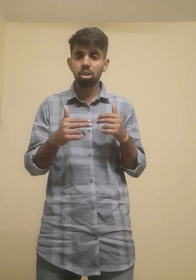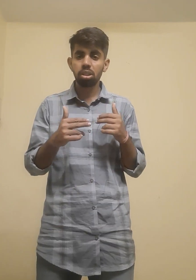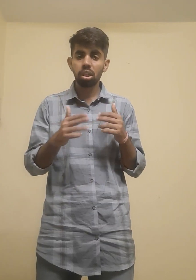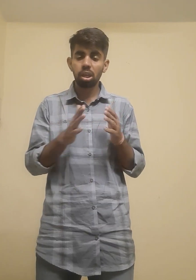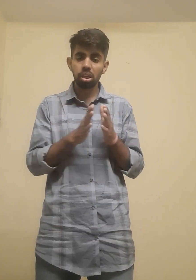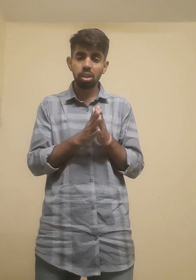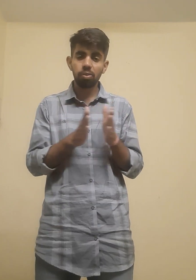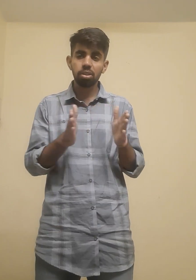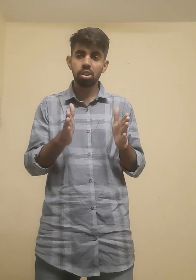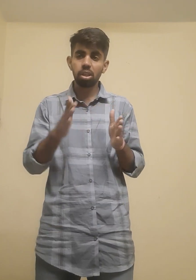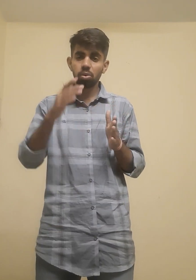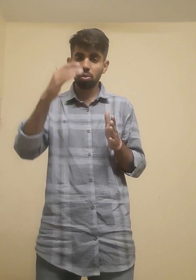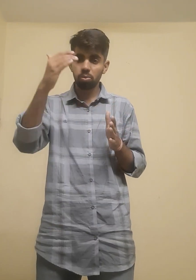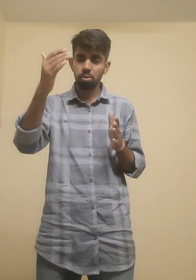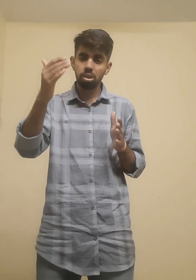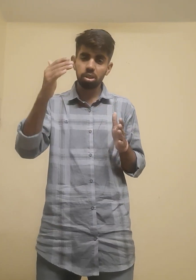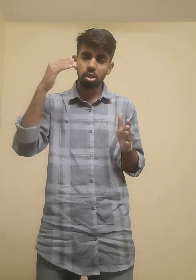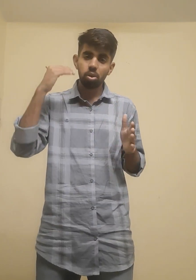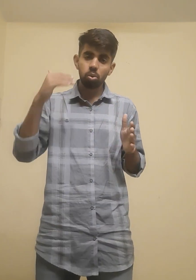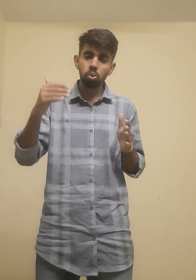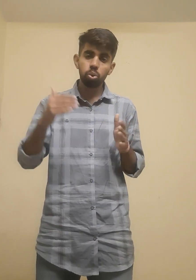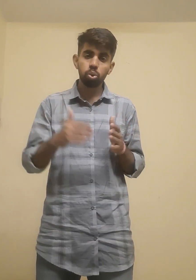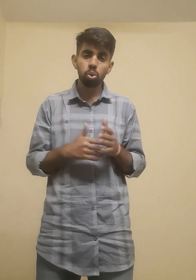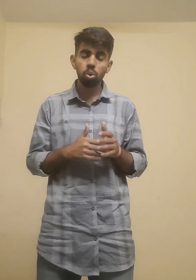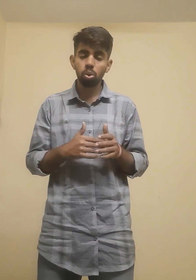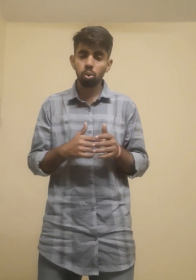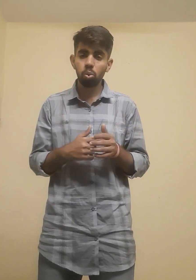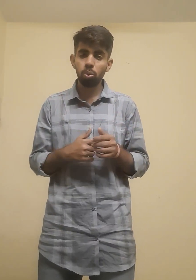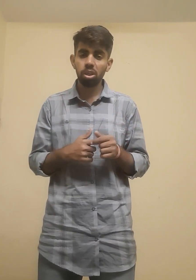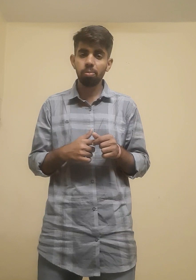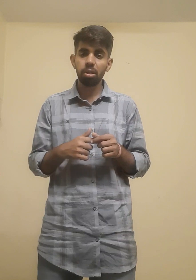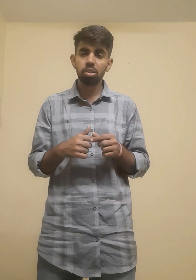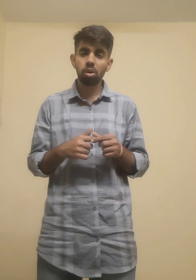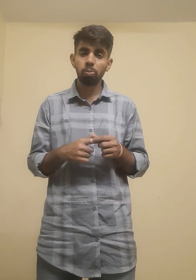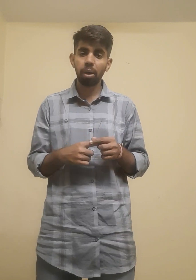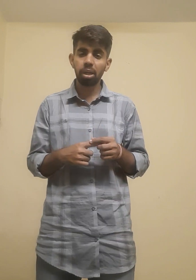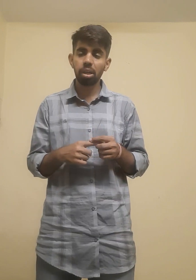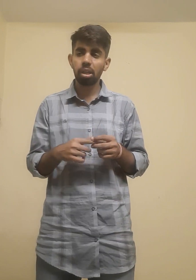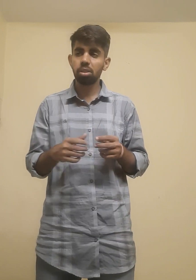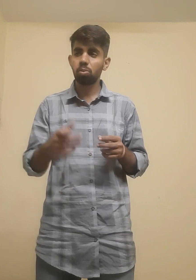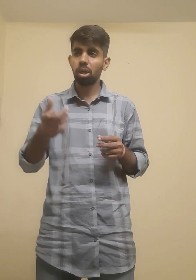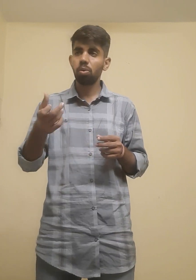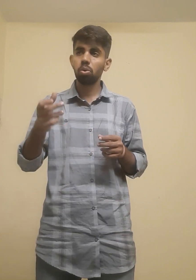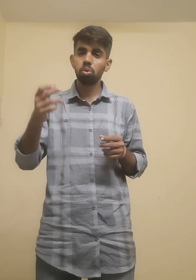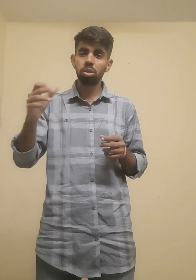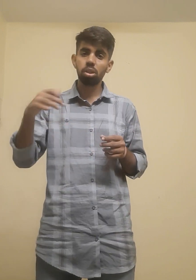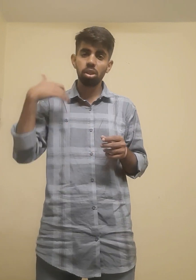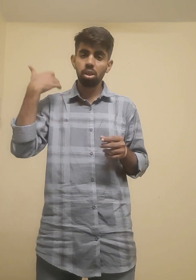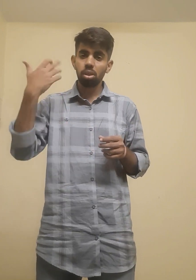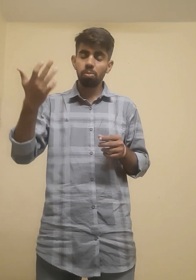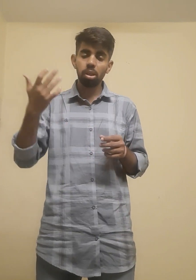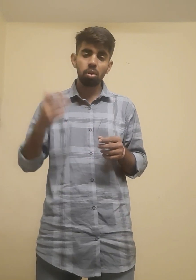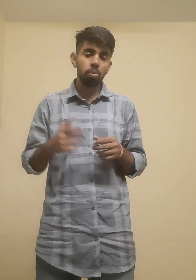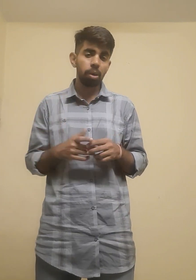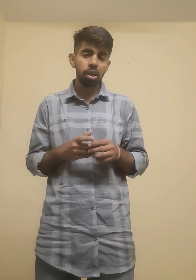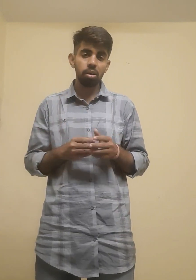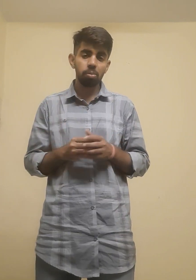This are different scenario, means to show two variables of parent class we have to use the method of parent,